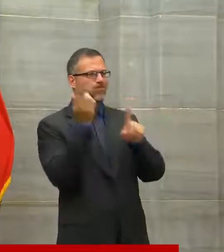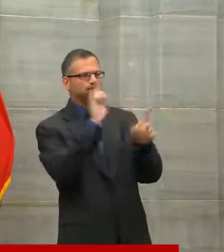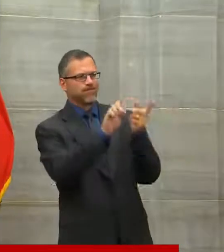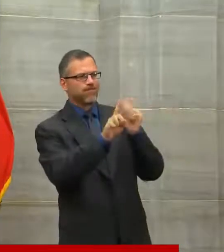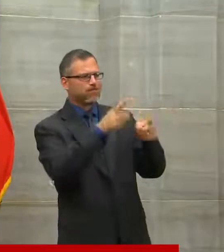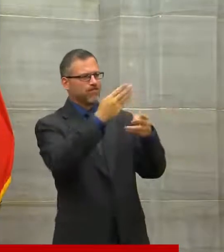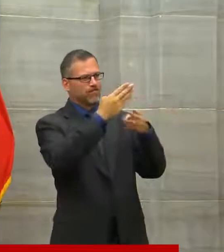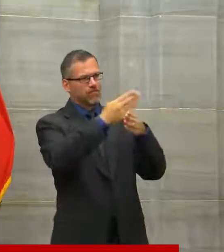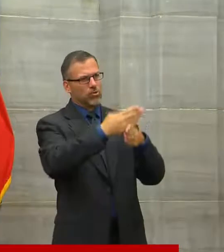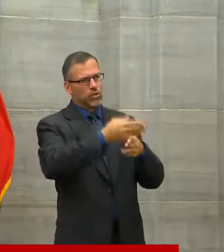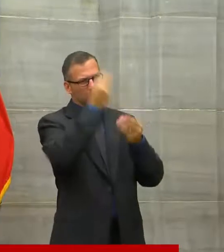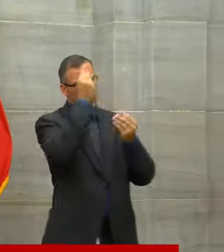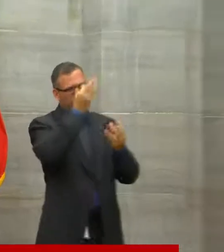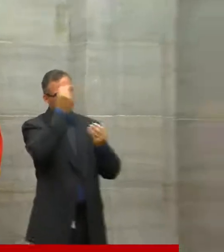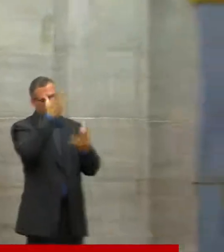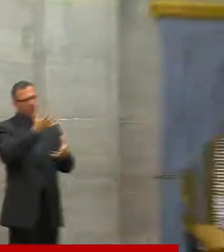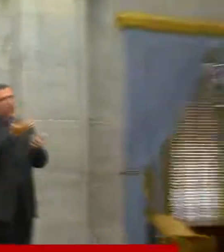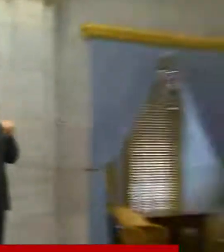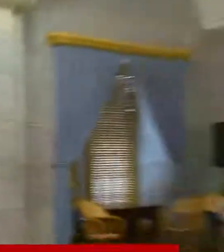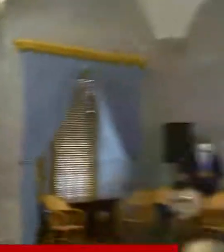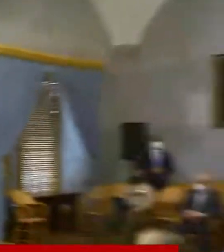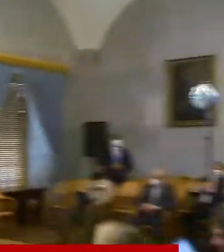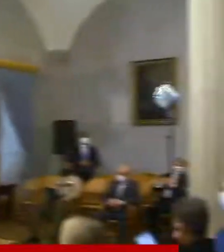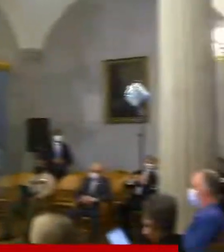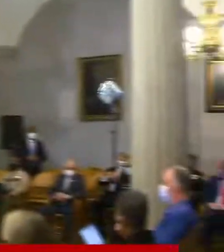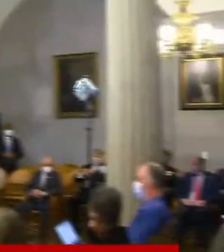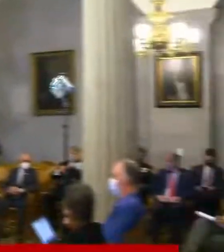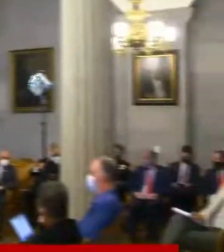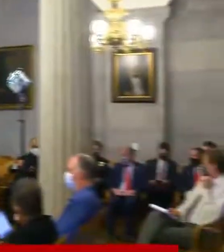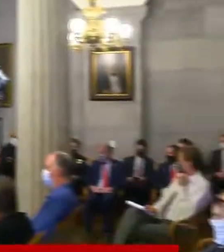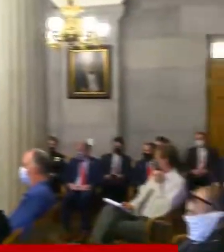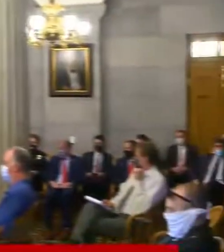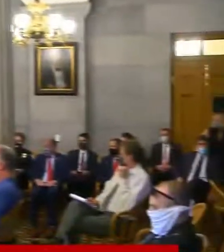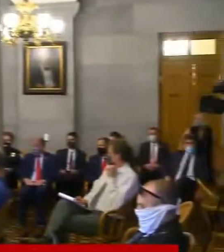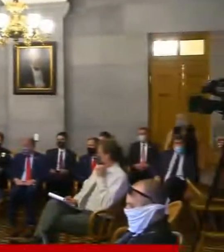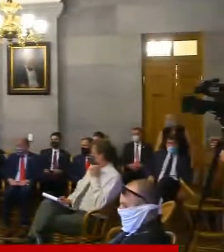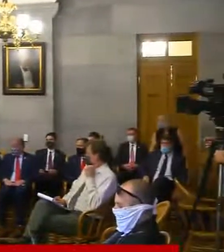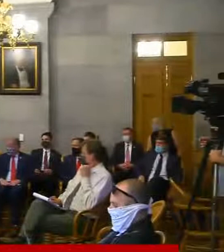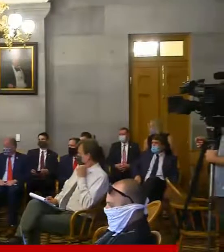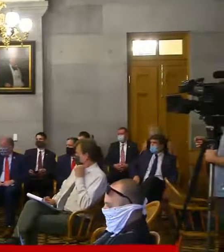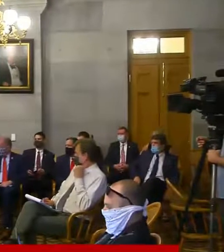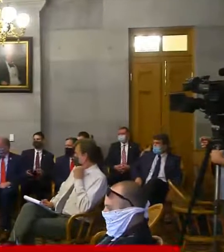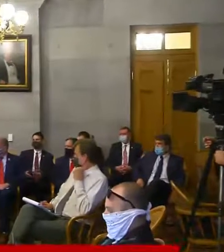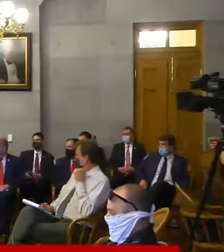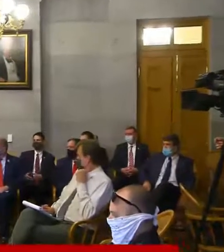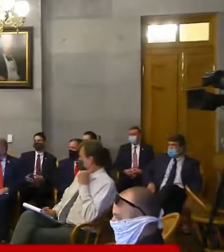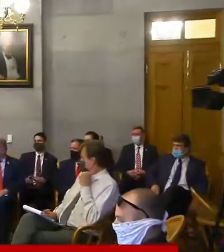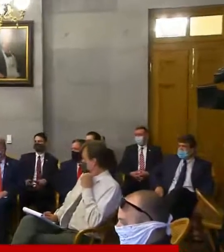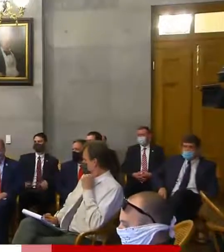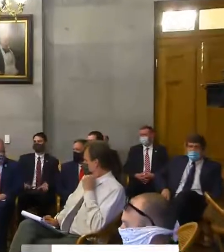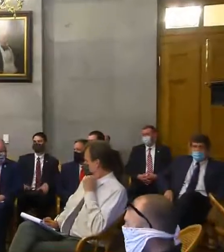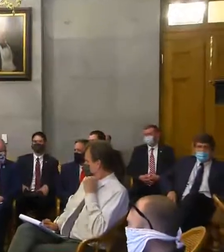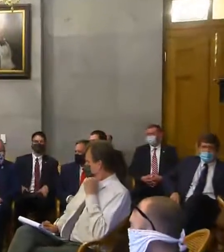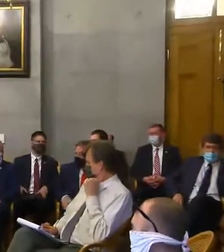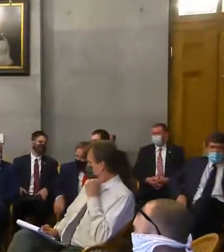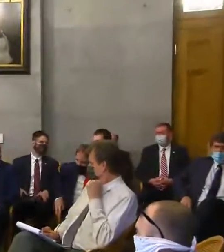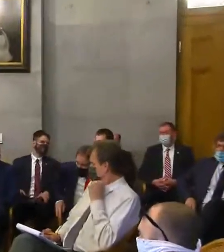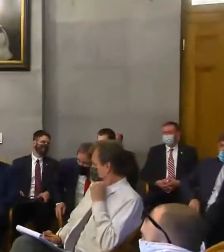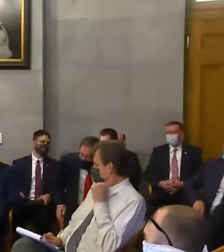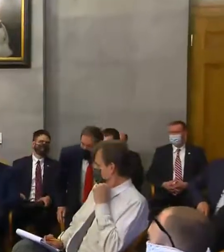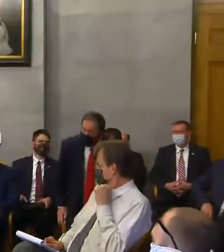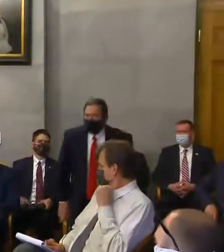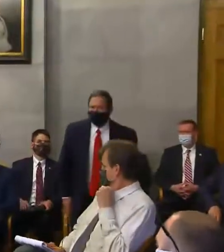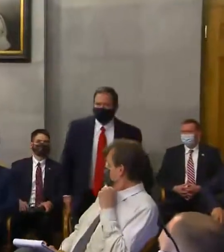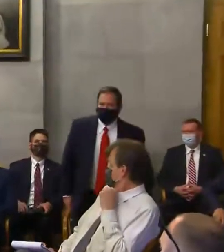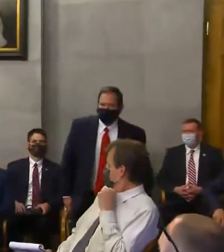the meantime, I'm honored to have with us Police Director Mike RALLINGS, Post-Commission Chairman and Knox County Sheriff Tom Spangler,